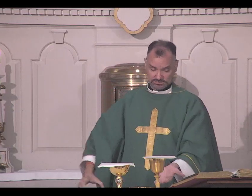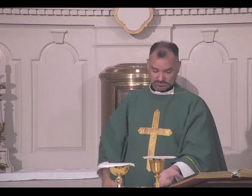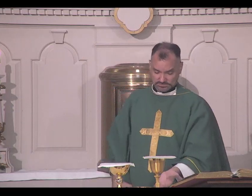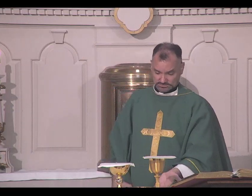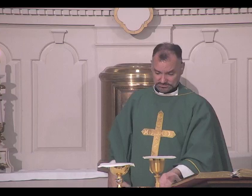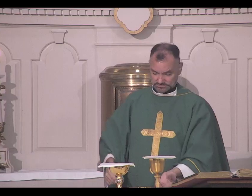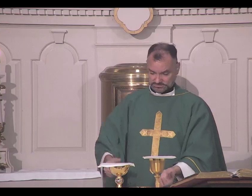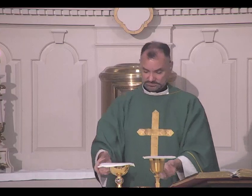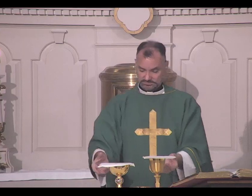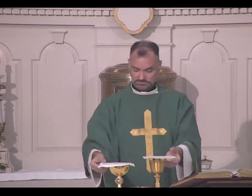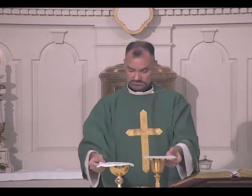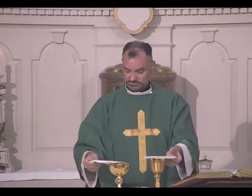Christ.